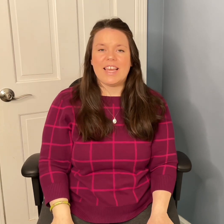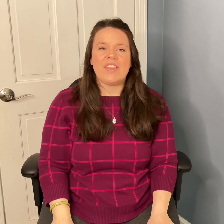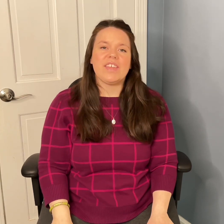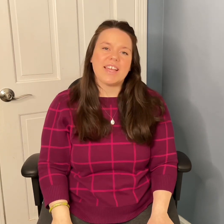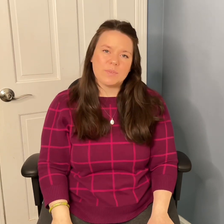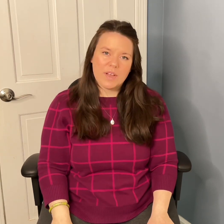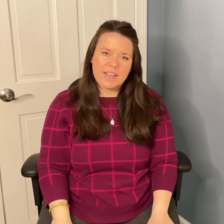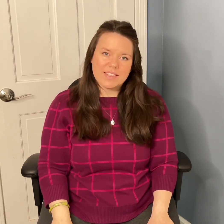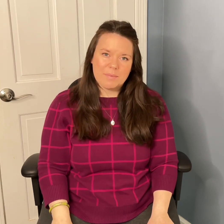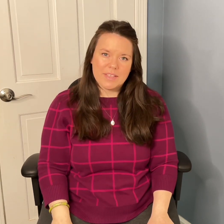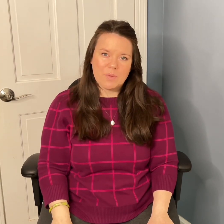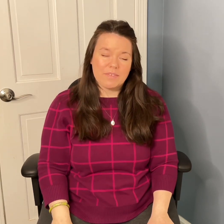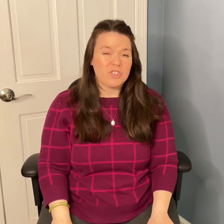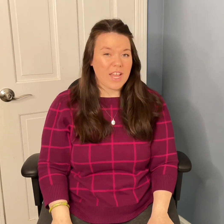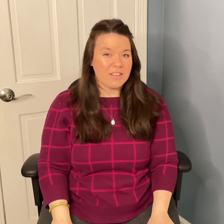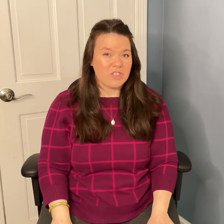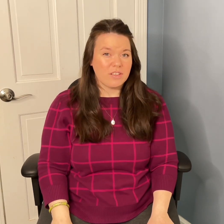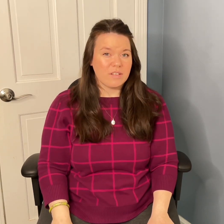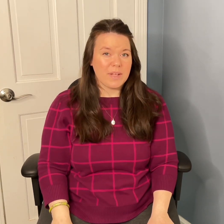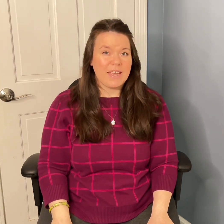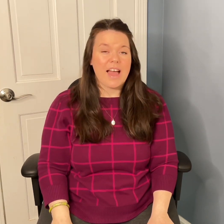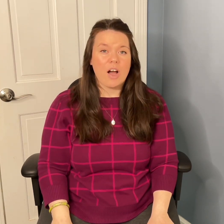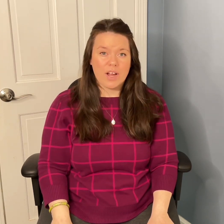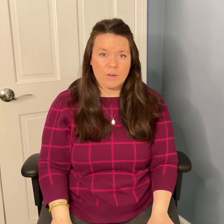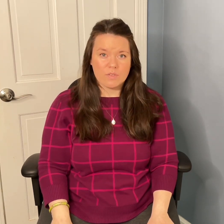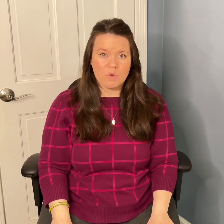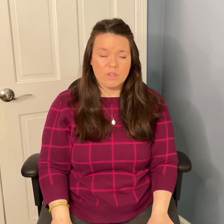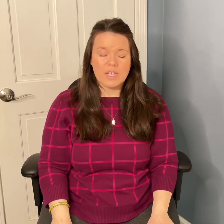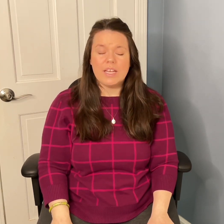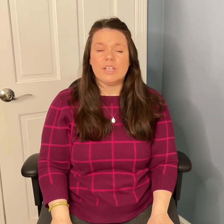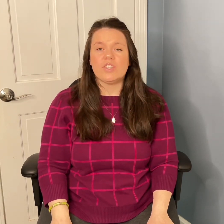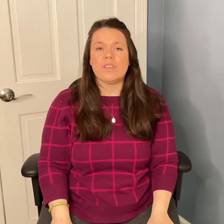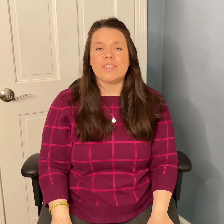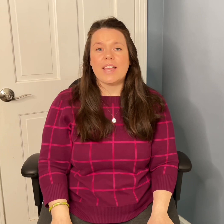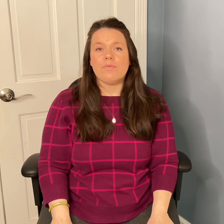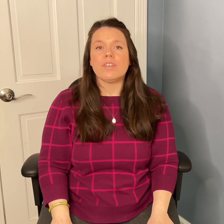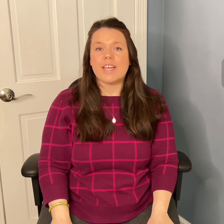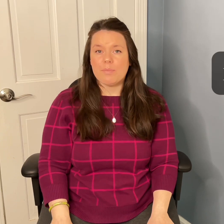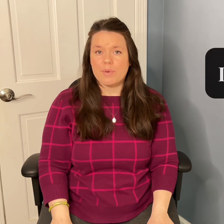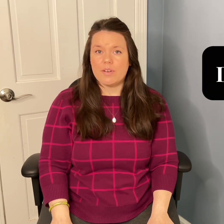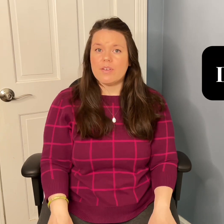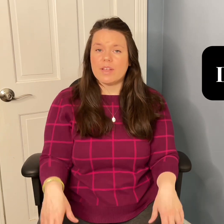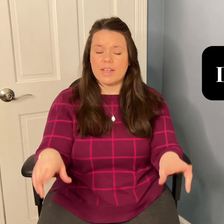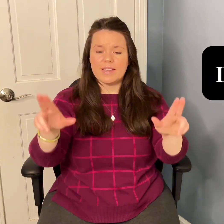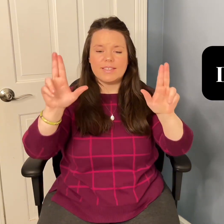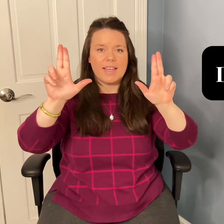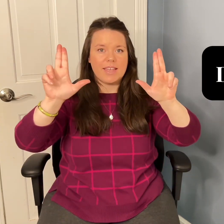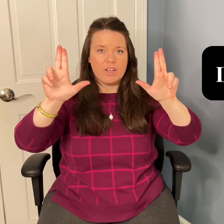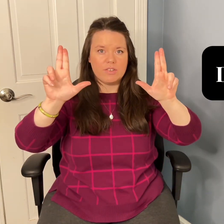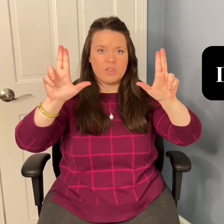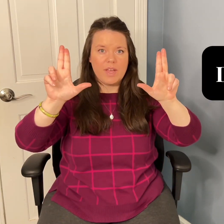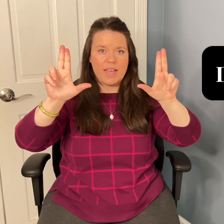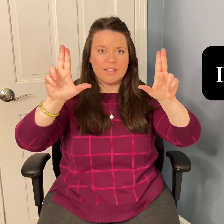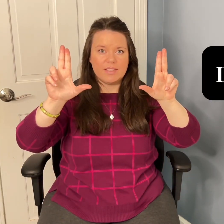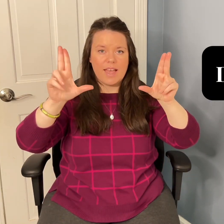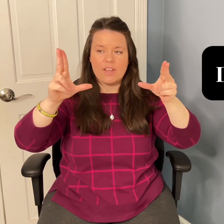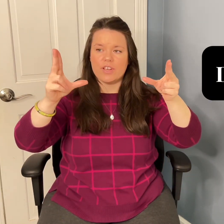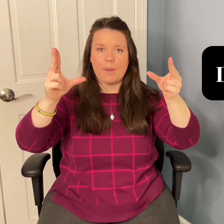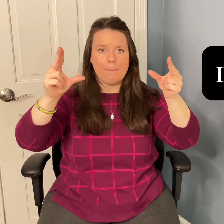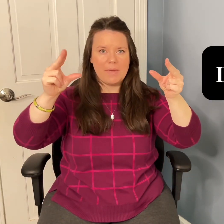The next one is something that we've changed a little bit in our household. So the sign for diaper is taking your 2 hands and you're going to